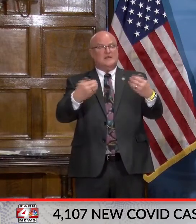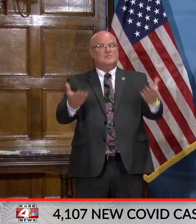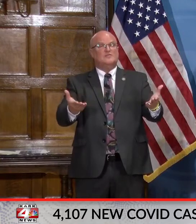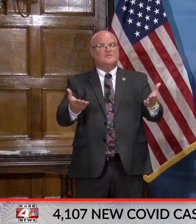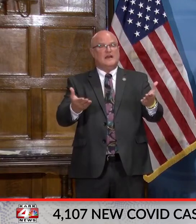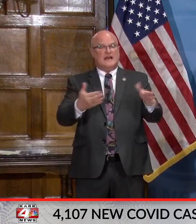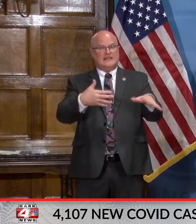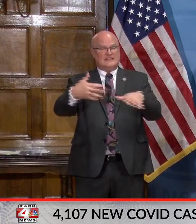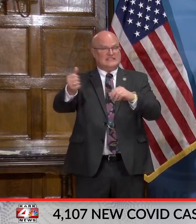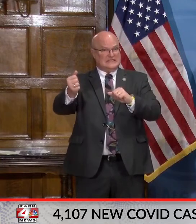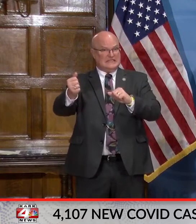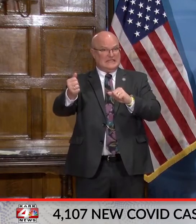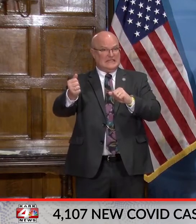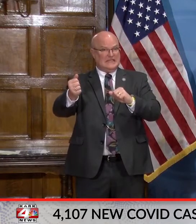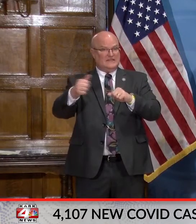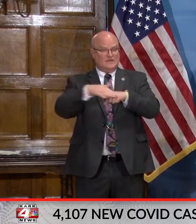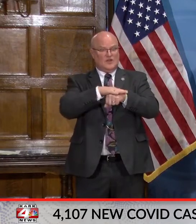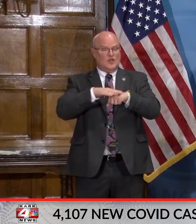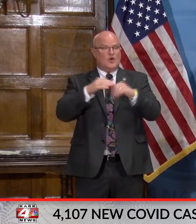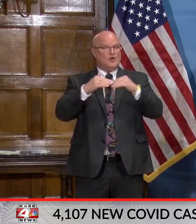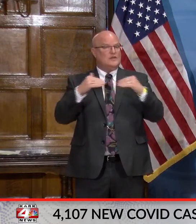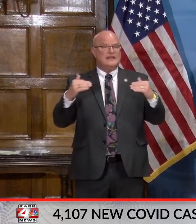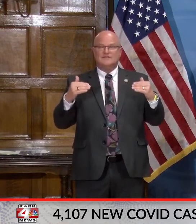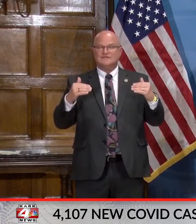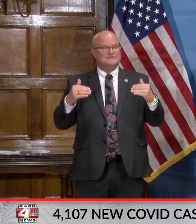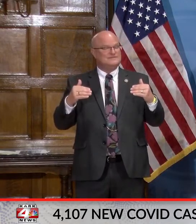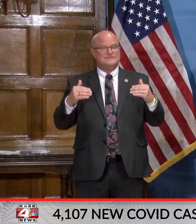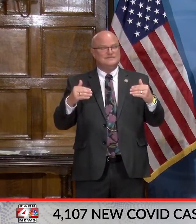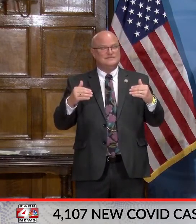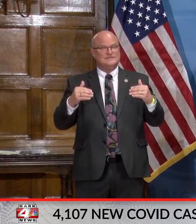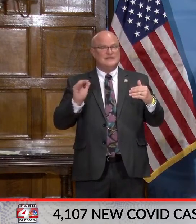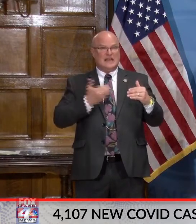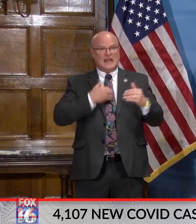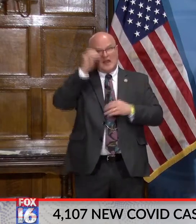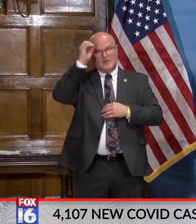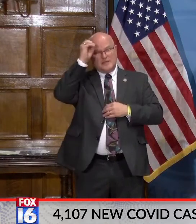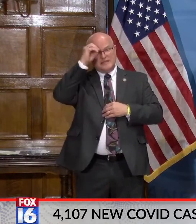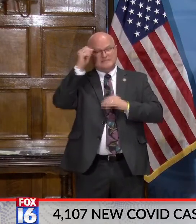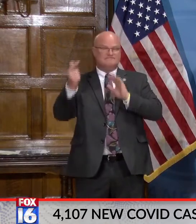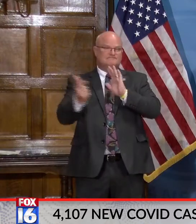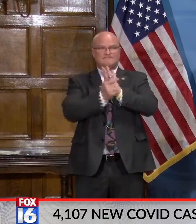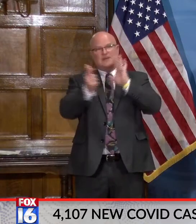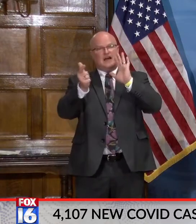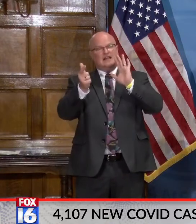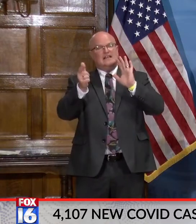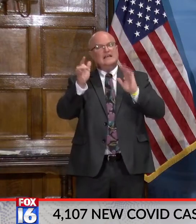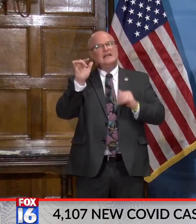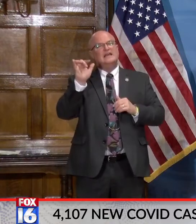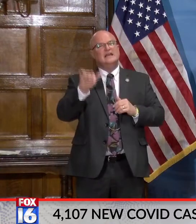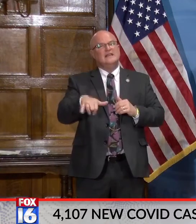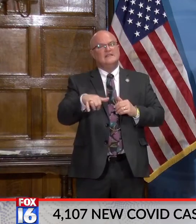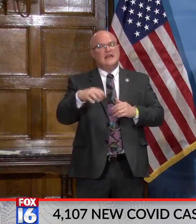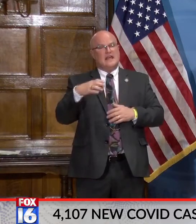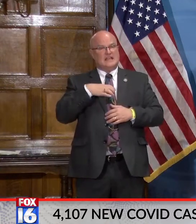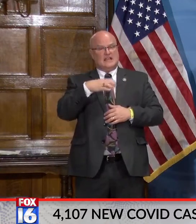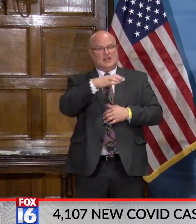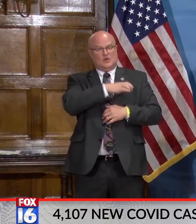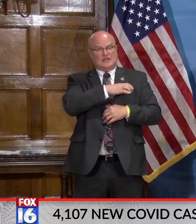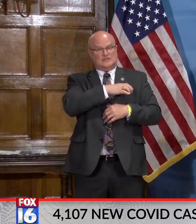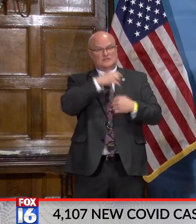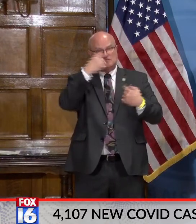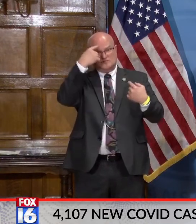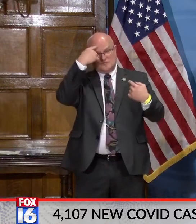this leave at a local level would, in our opinion, violate that the sense of